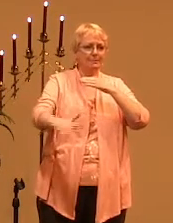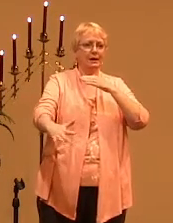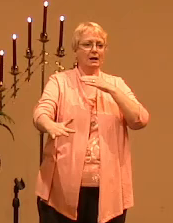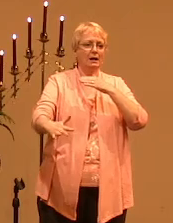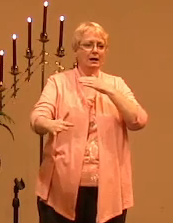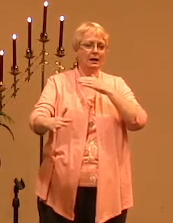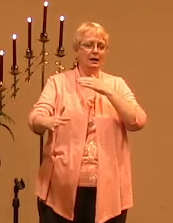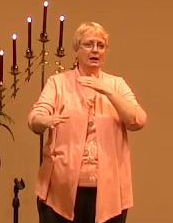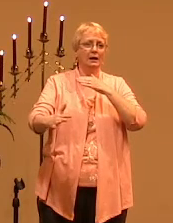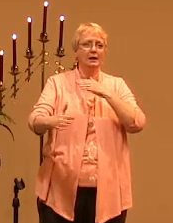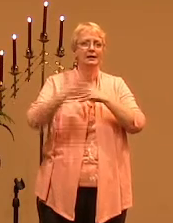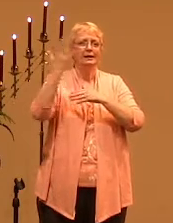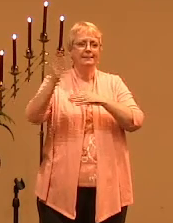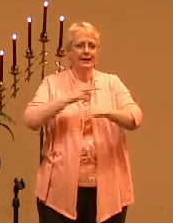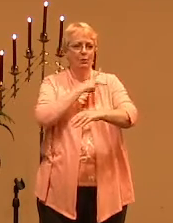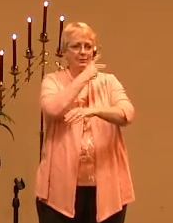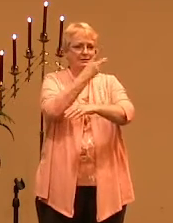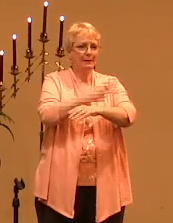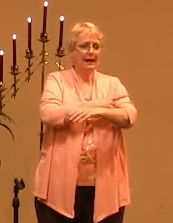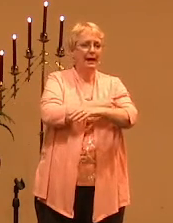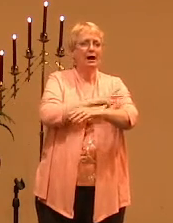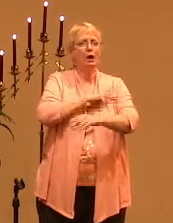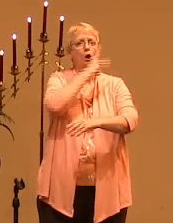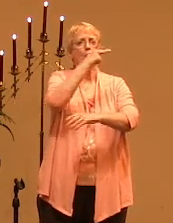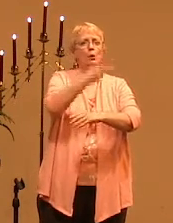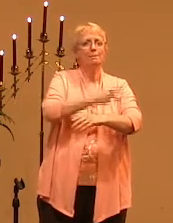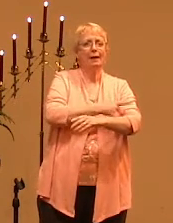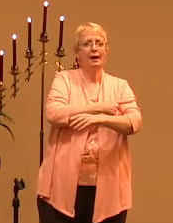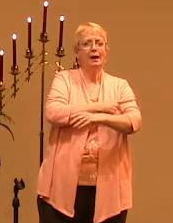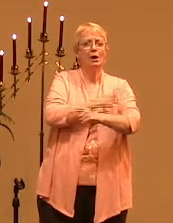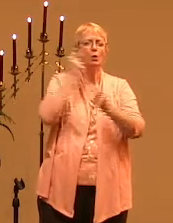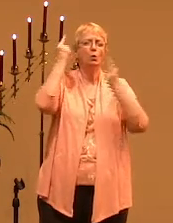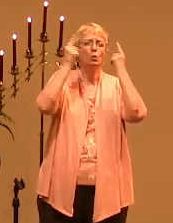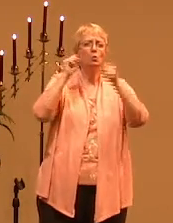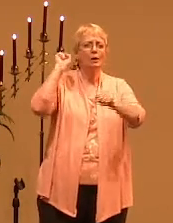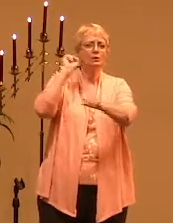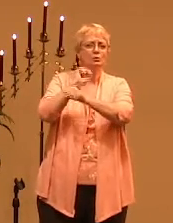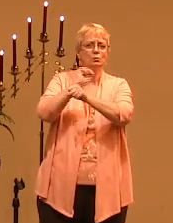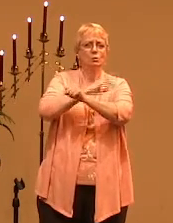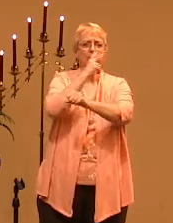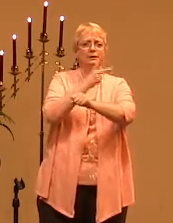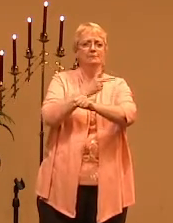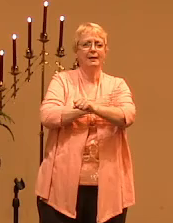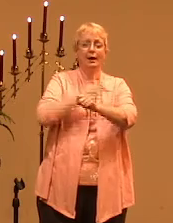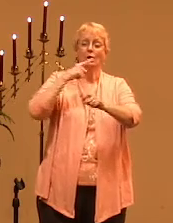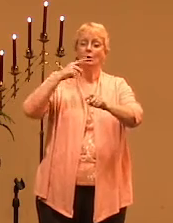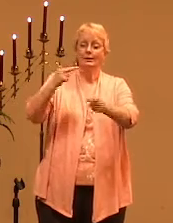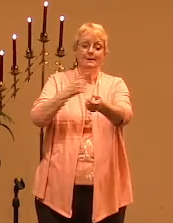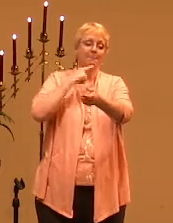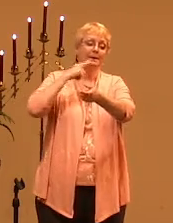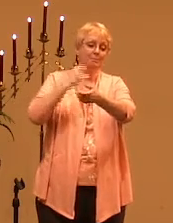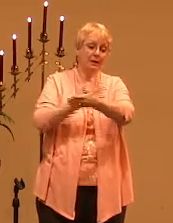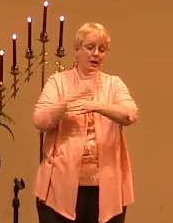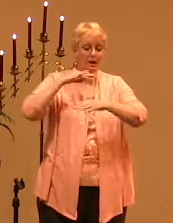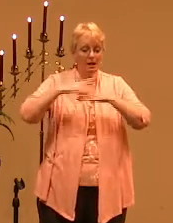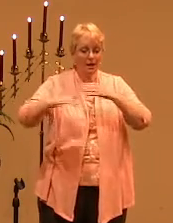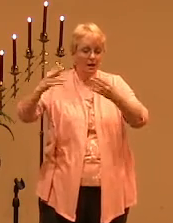the blood. There is power, power, wonder-working power in